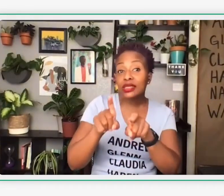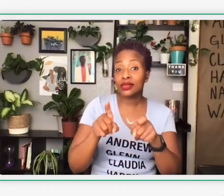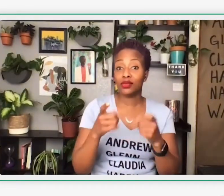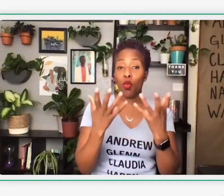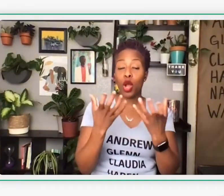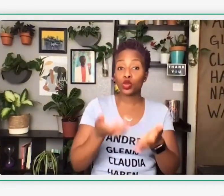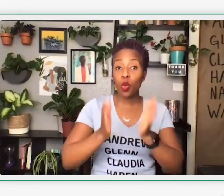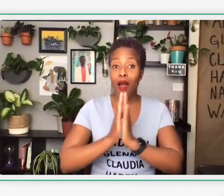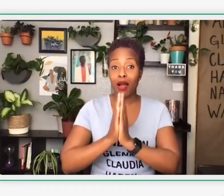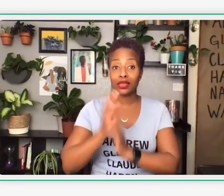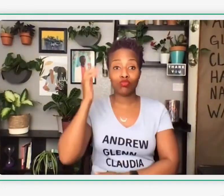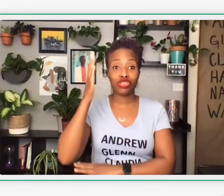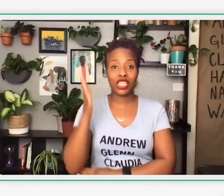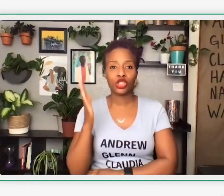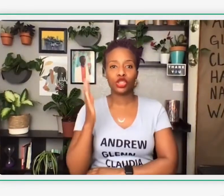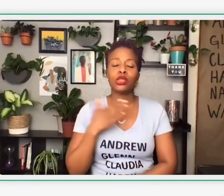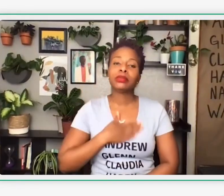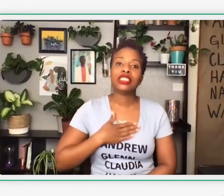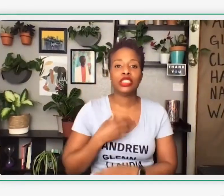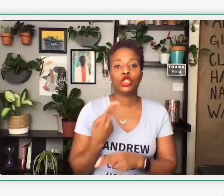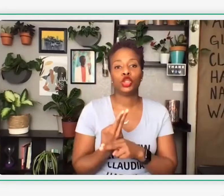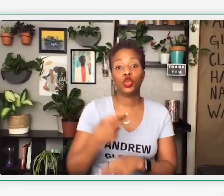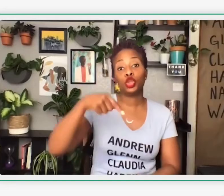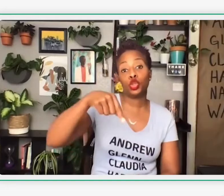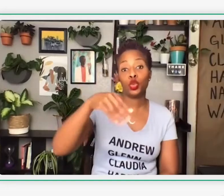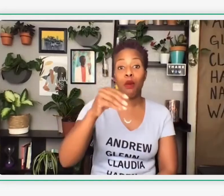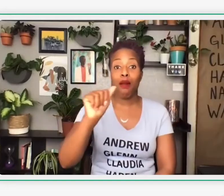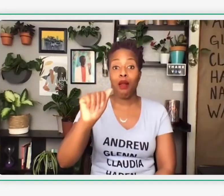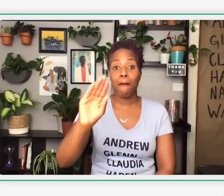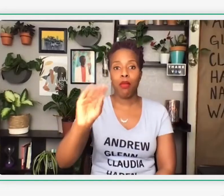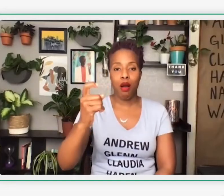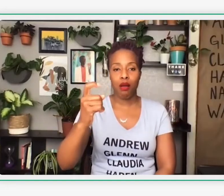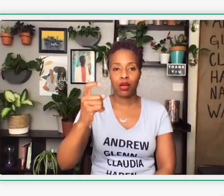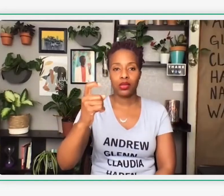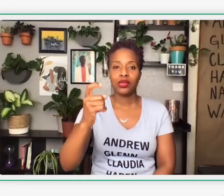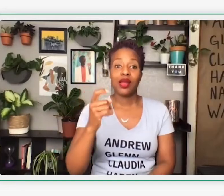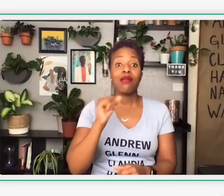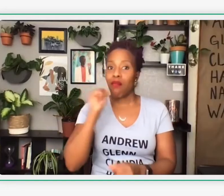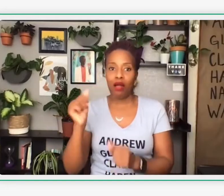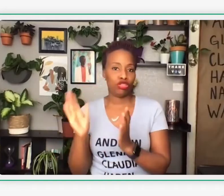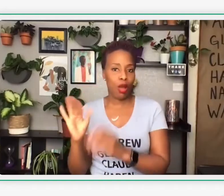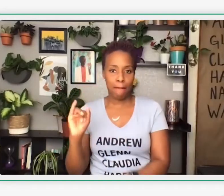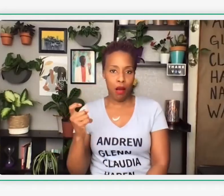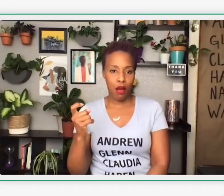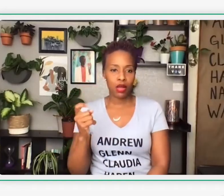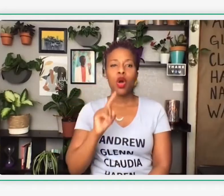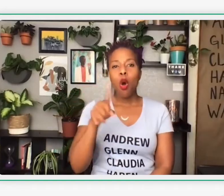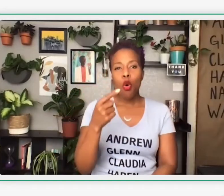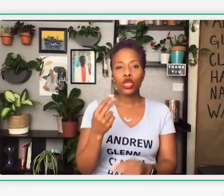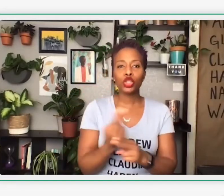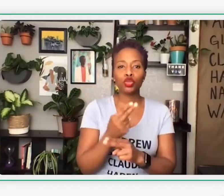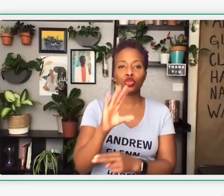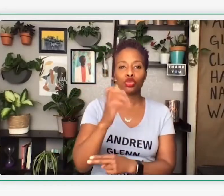resize your screen depending on how big you want to see the PowerPoint.